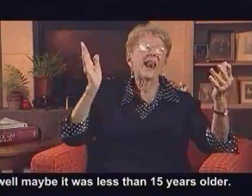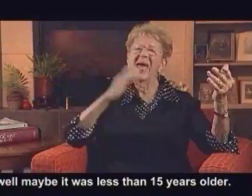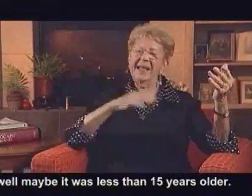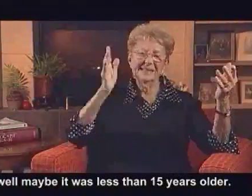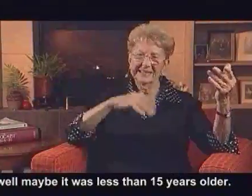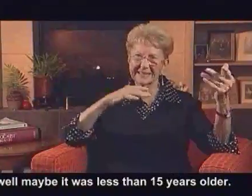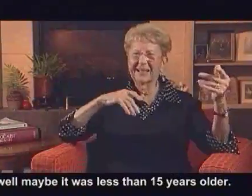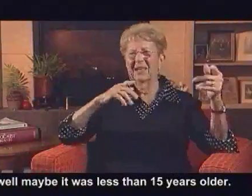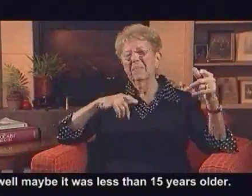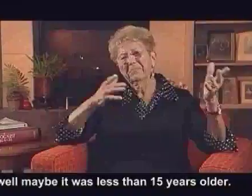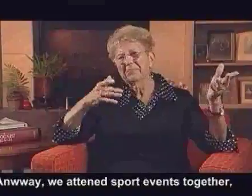older.